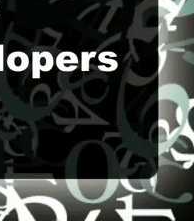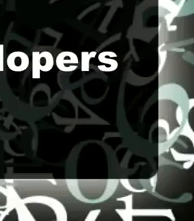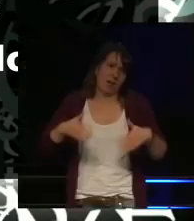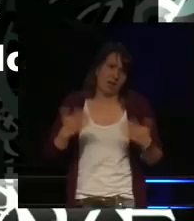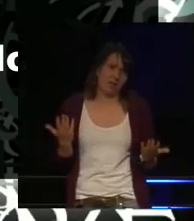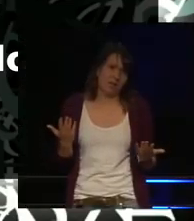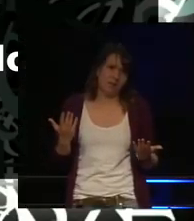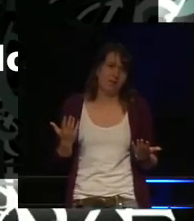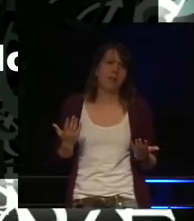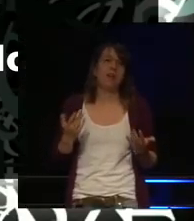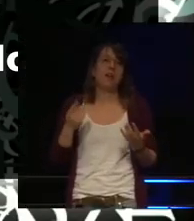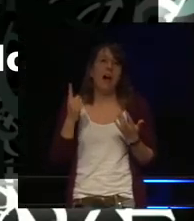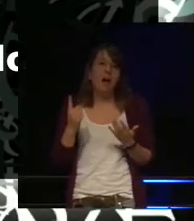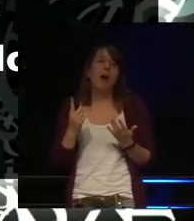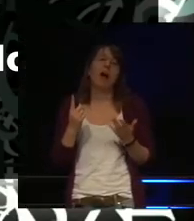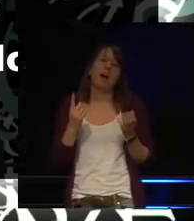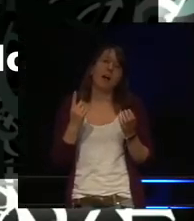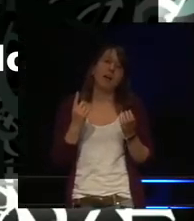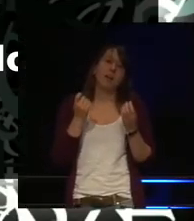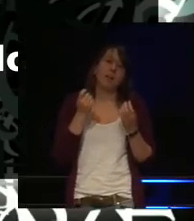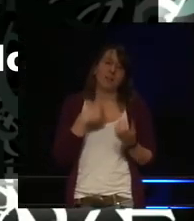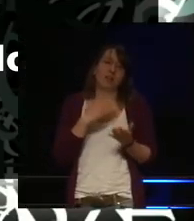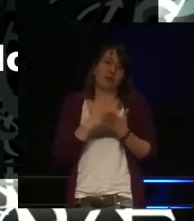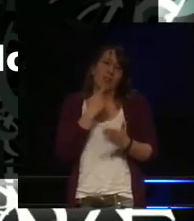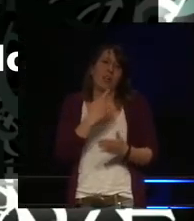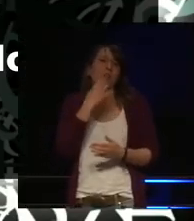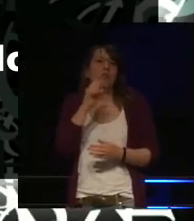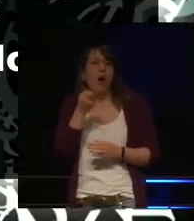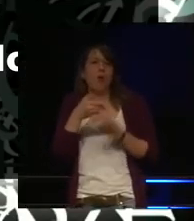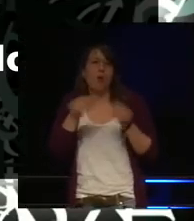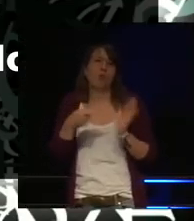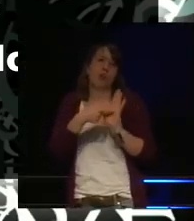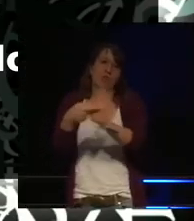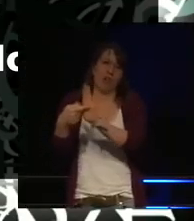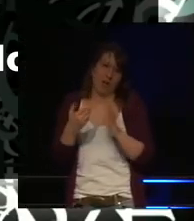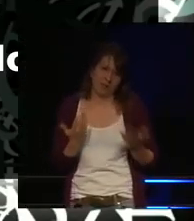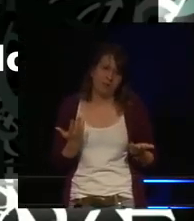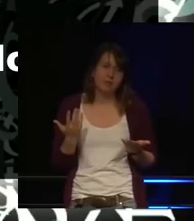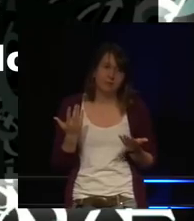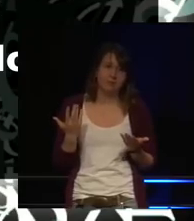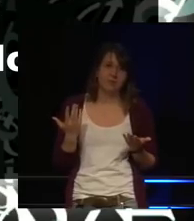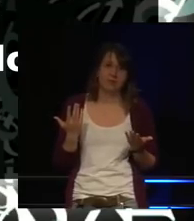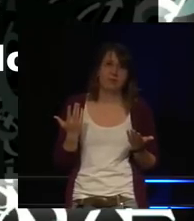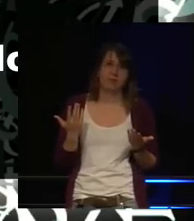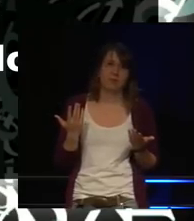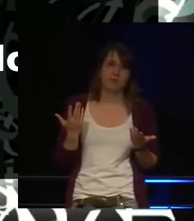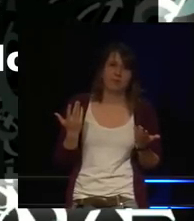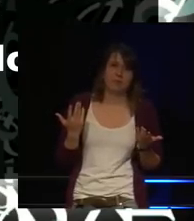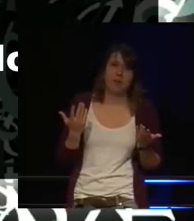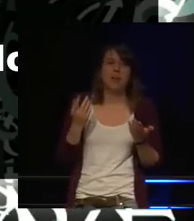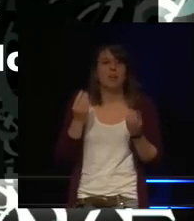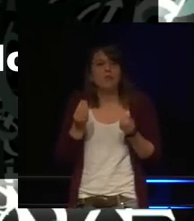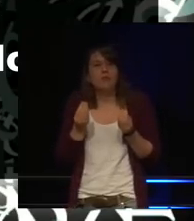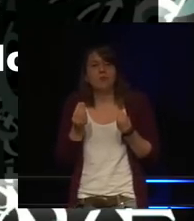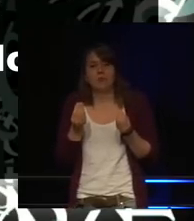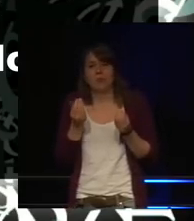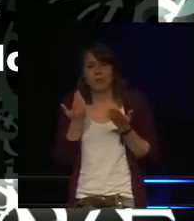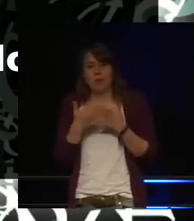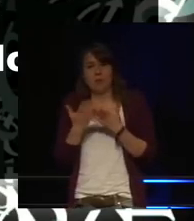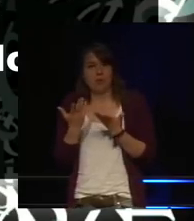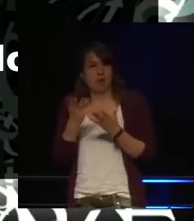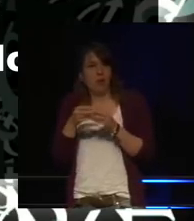before, I also want to talk about solutions. And so, when we talk about solutions, it will not be like only one side, like